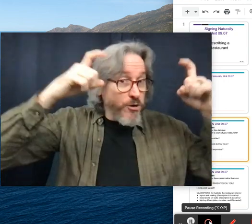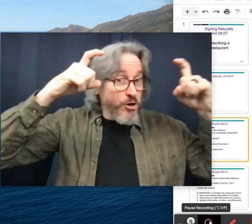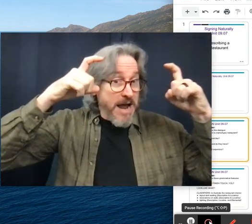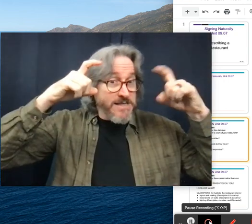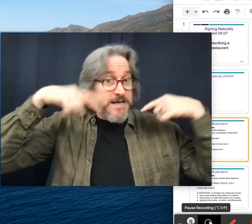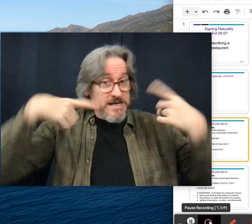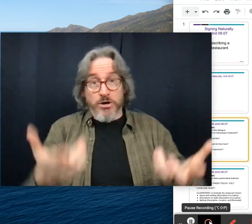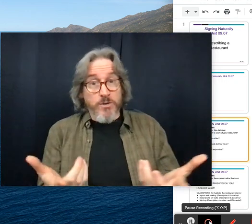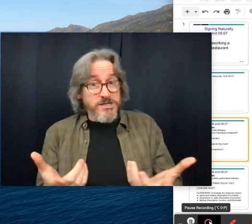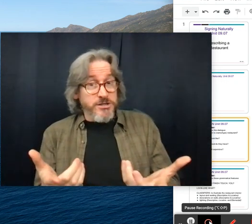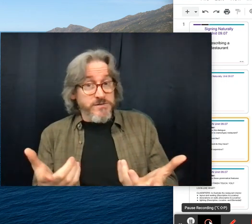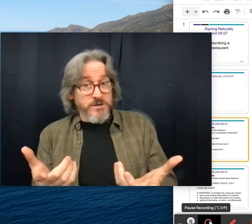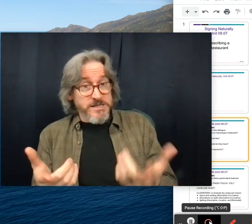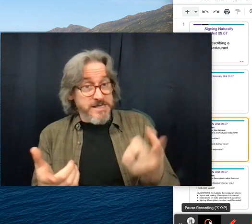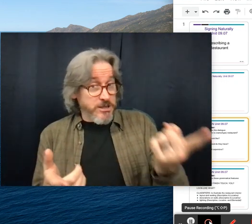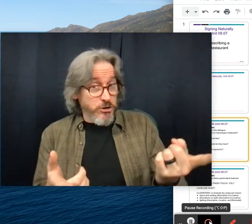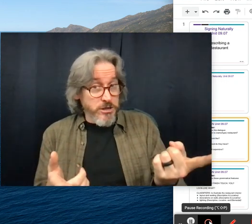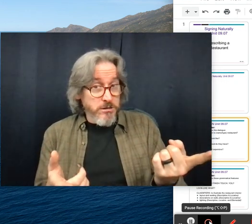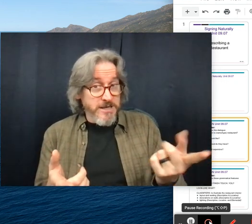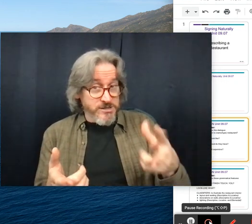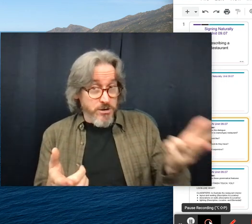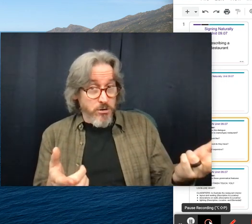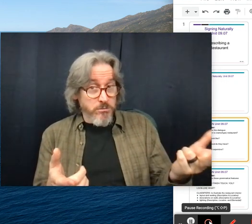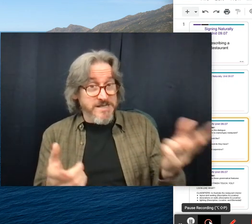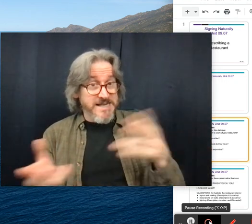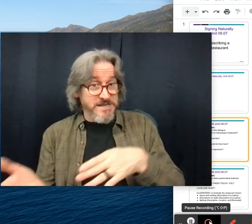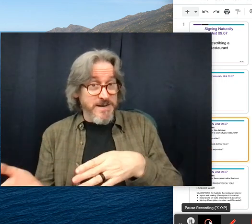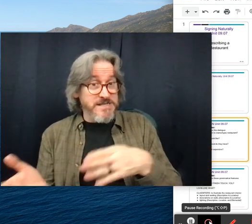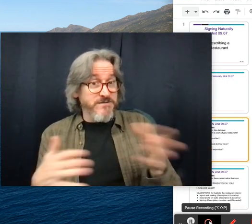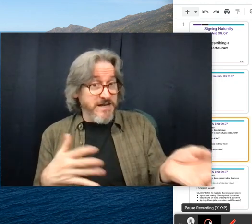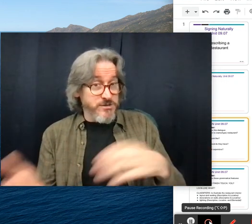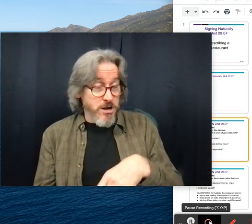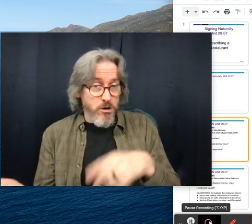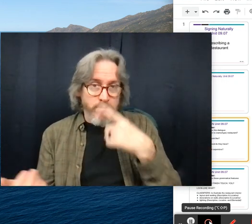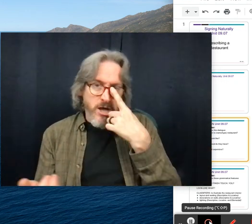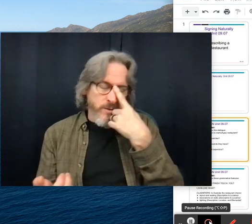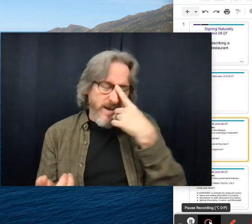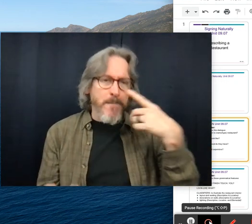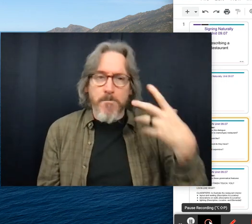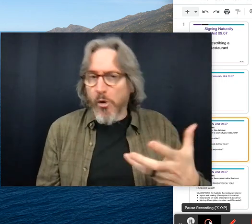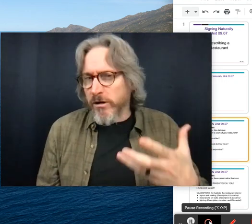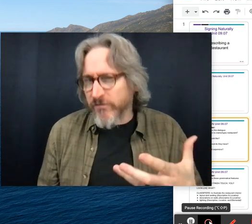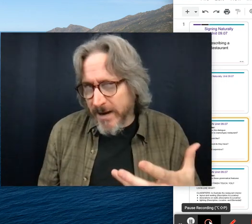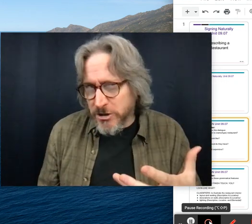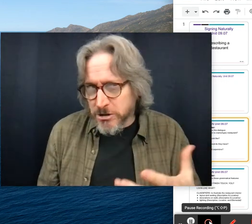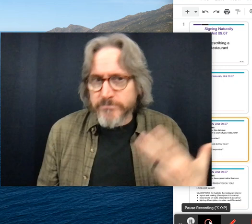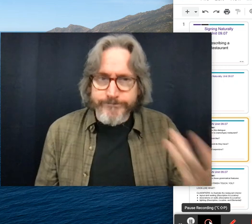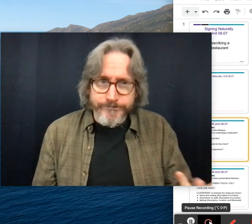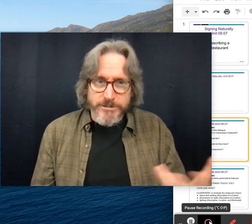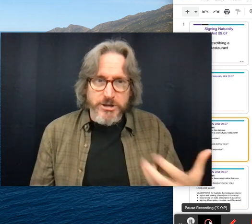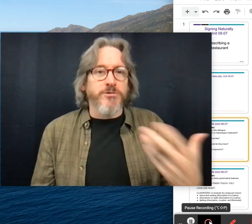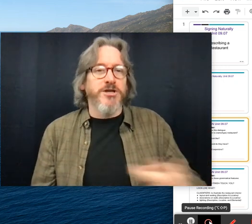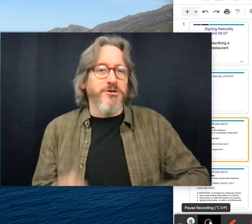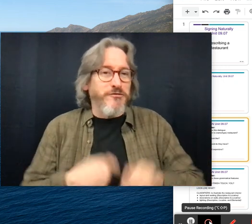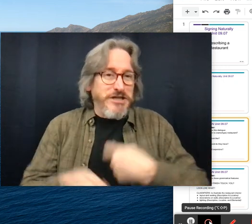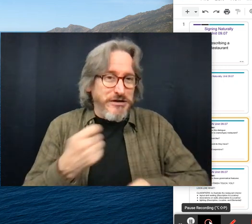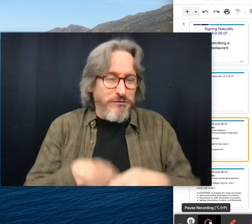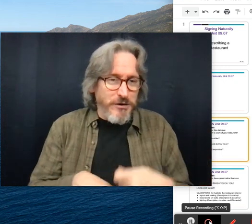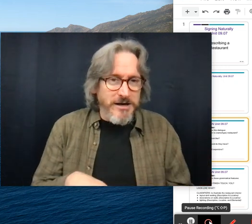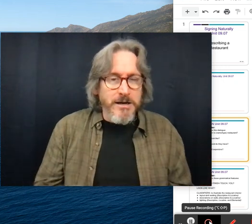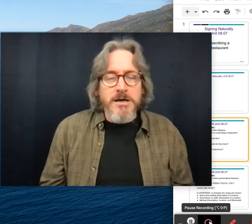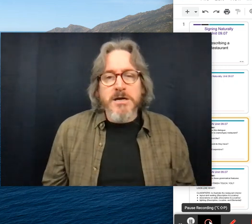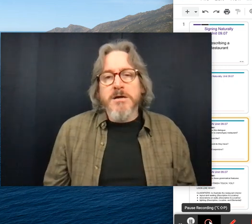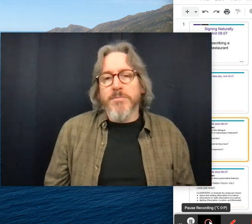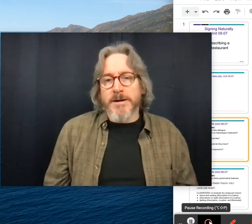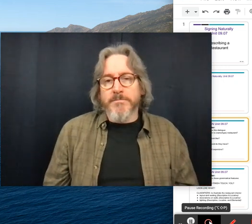Expensive? Remember, you're asking yes, no questions for these. Is it good? Yes or no. Is it expensive? Yes or no. You may get more information. You're fishing